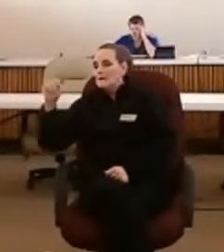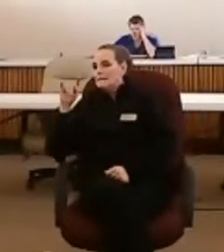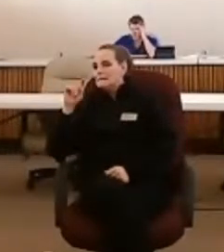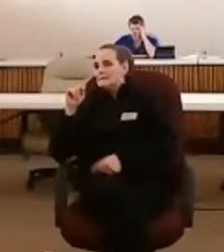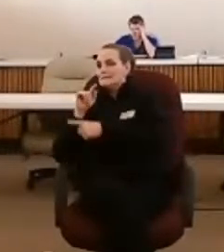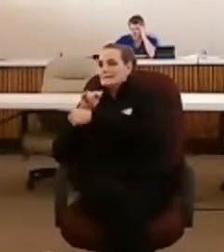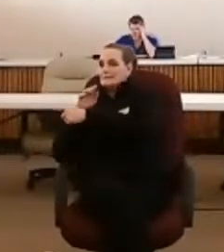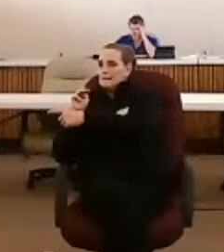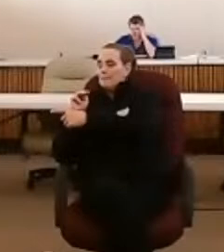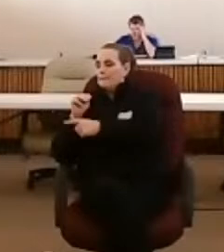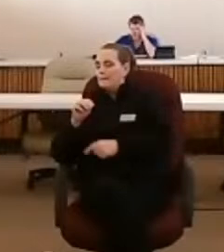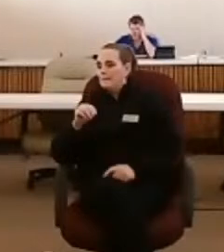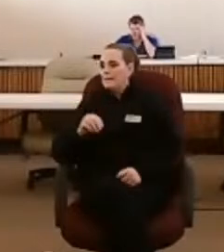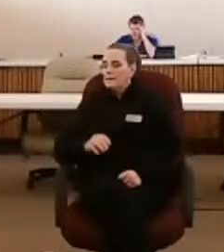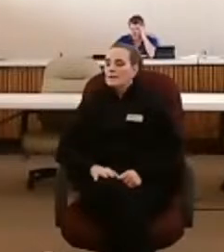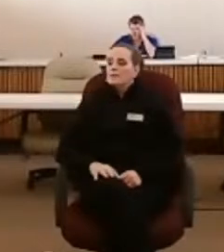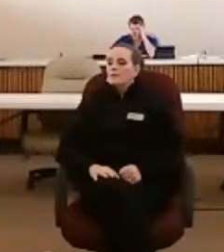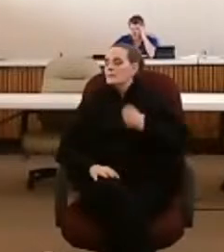mic.